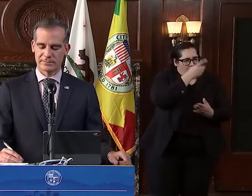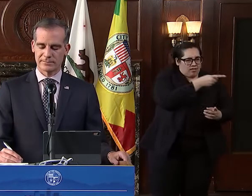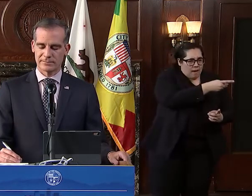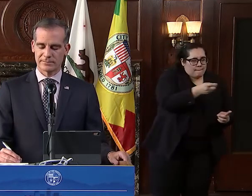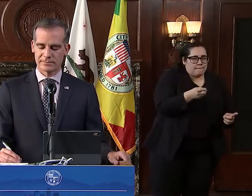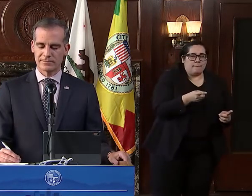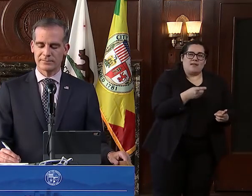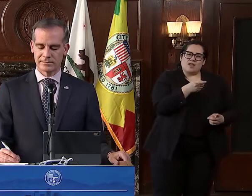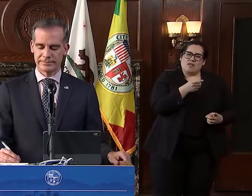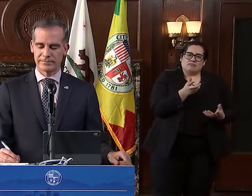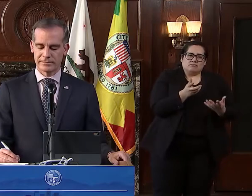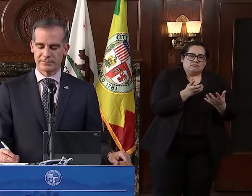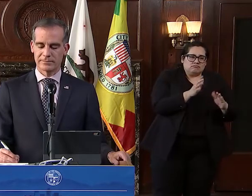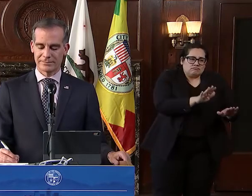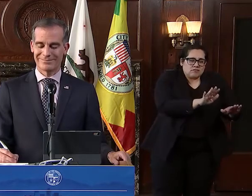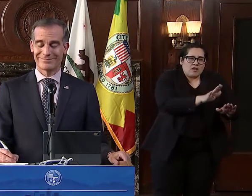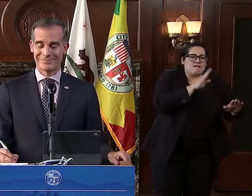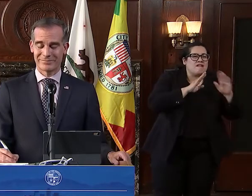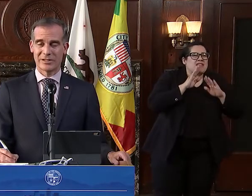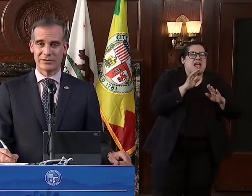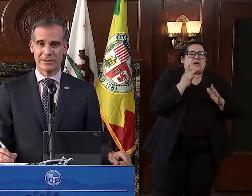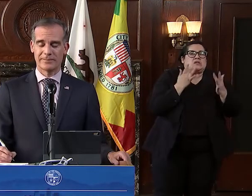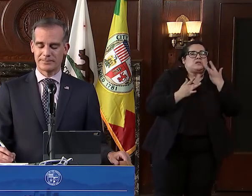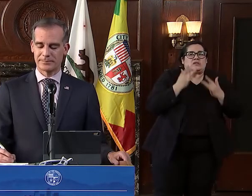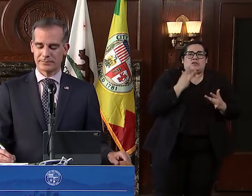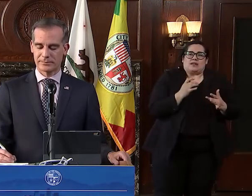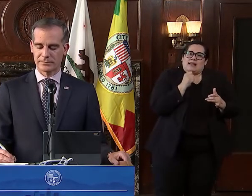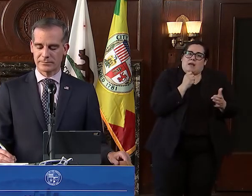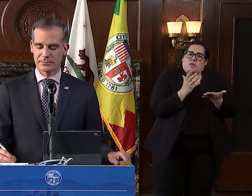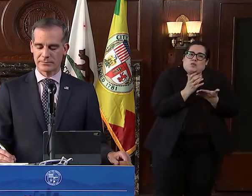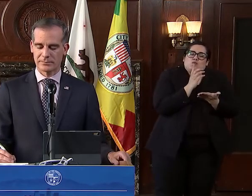their frustrations, because they're barely making the money to pay their